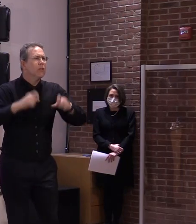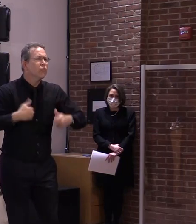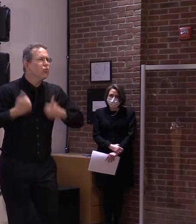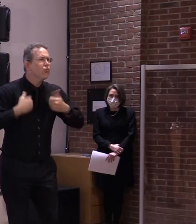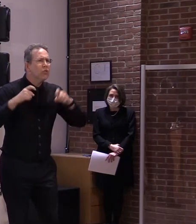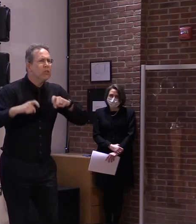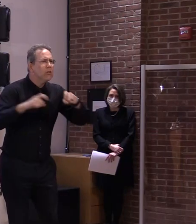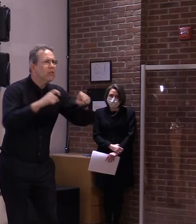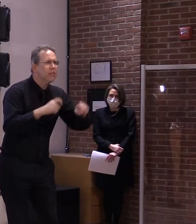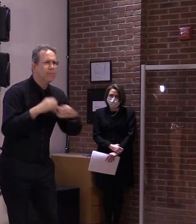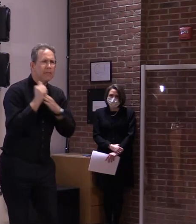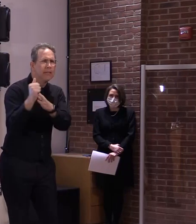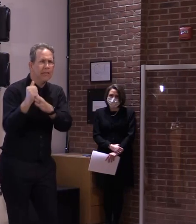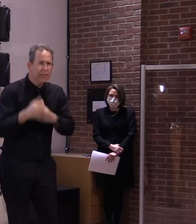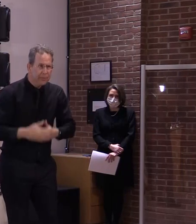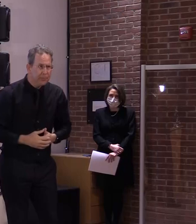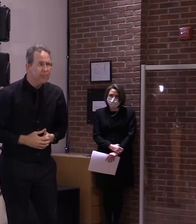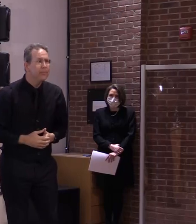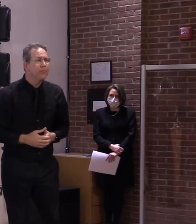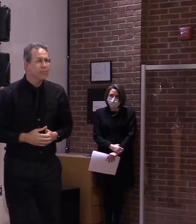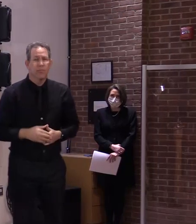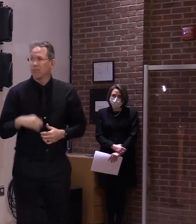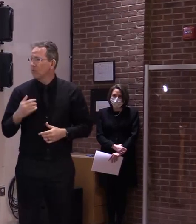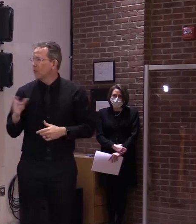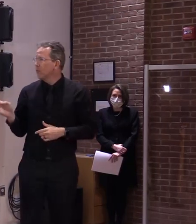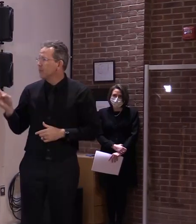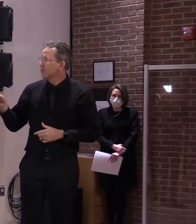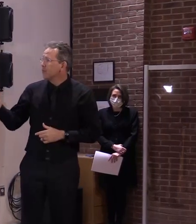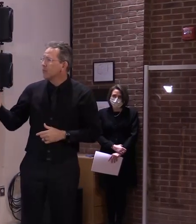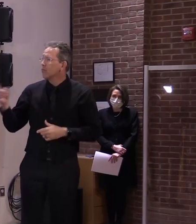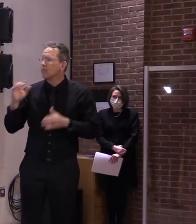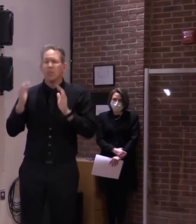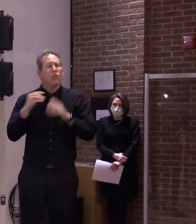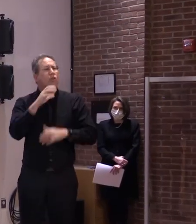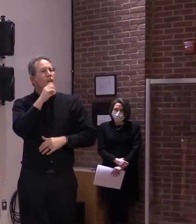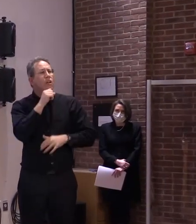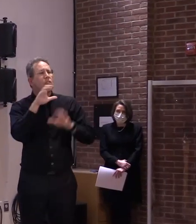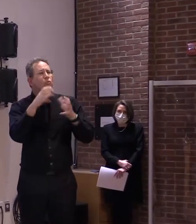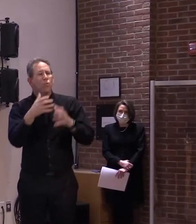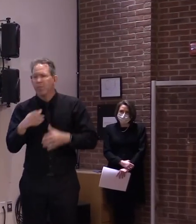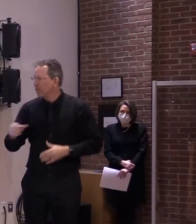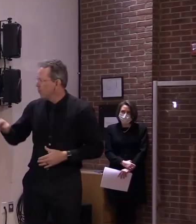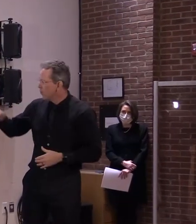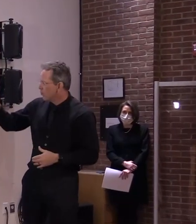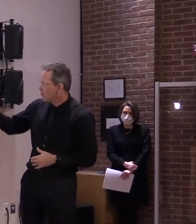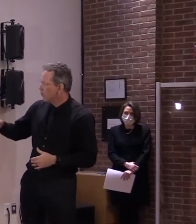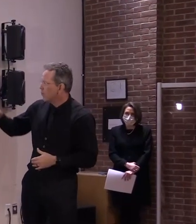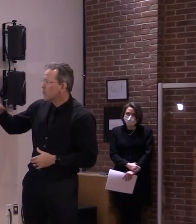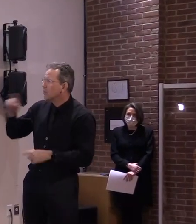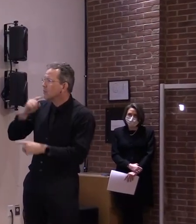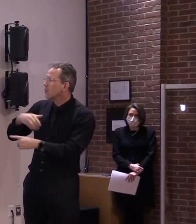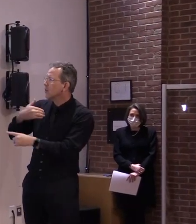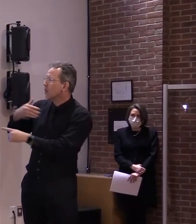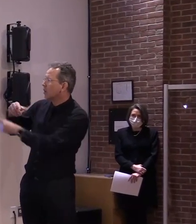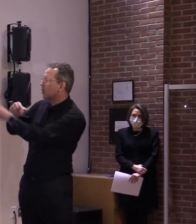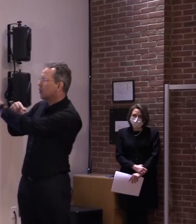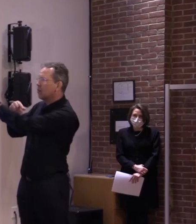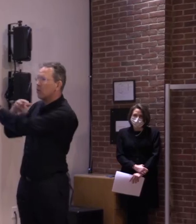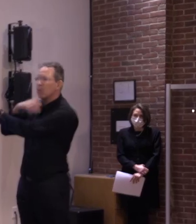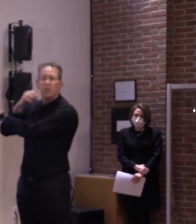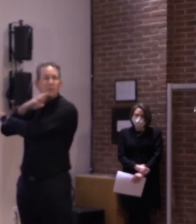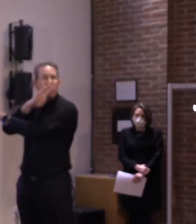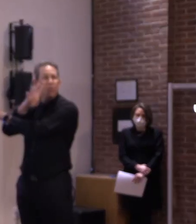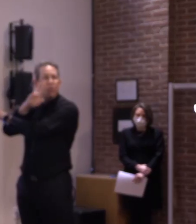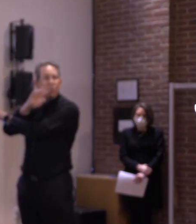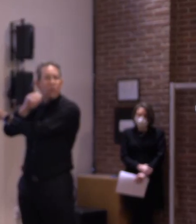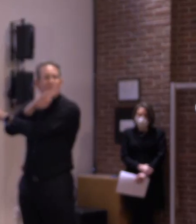clearly that the younger demographics that drove transmission at the end of March are now the primary reason for why cases